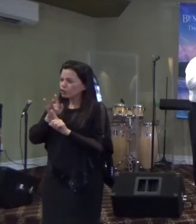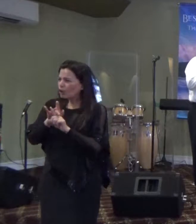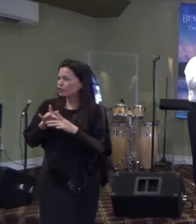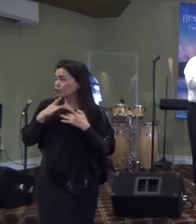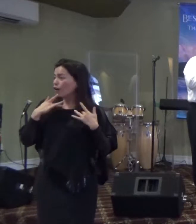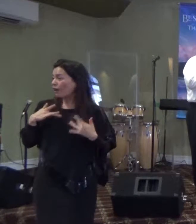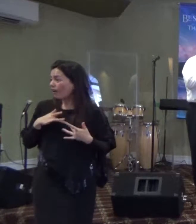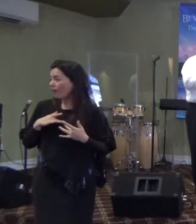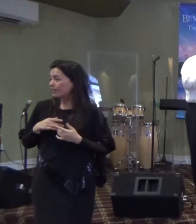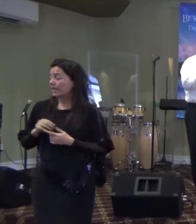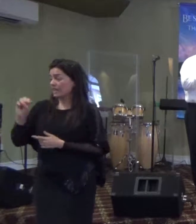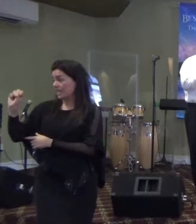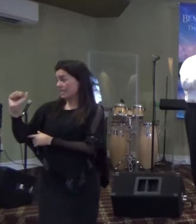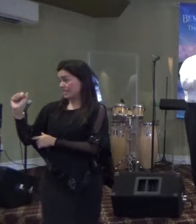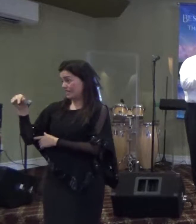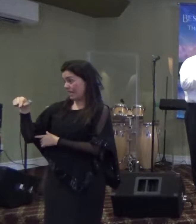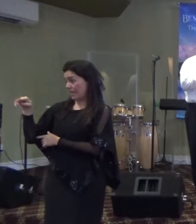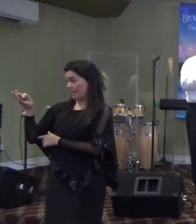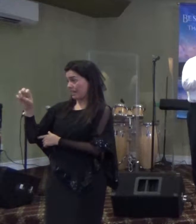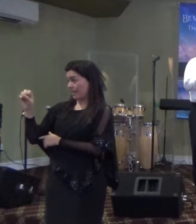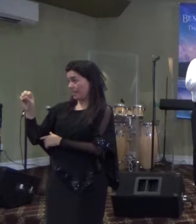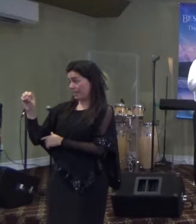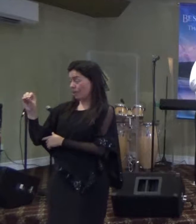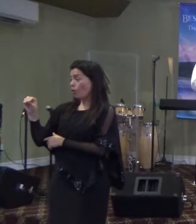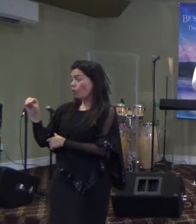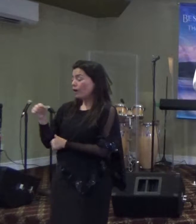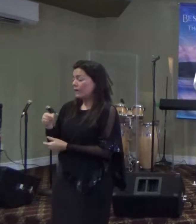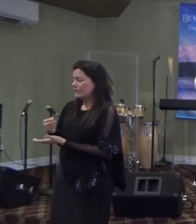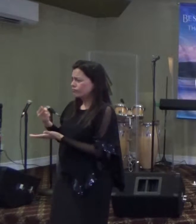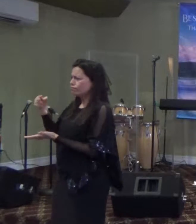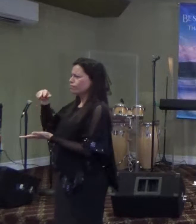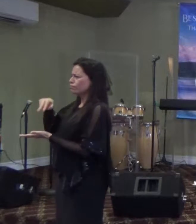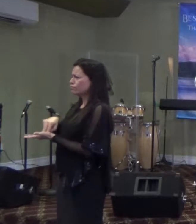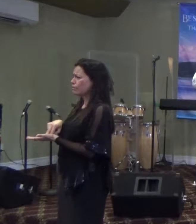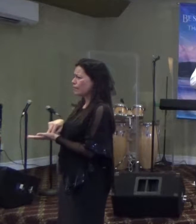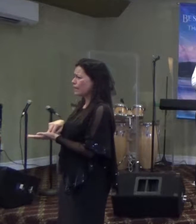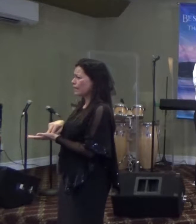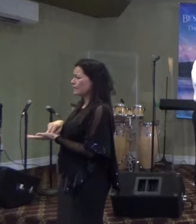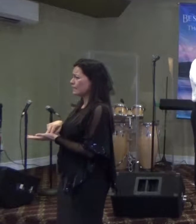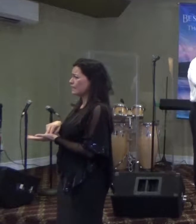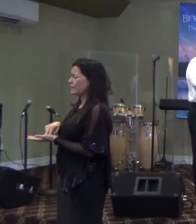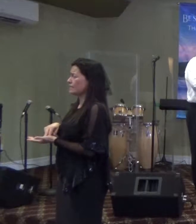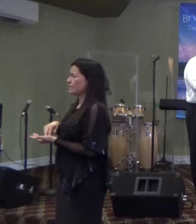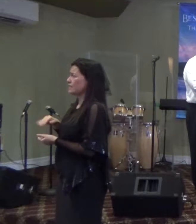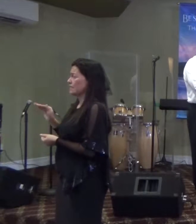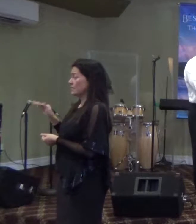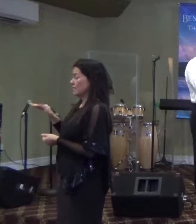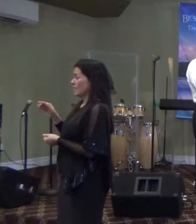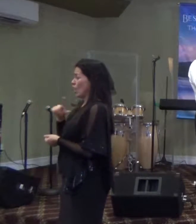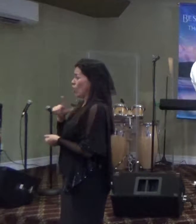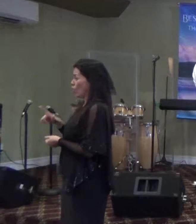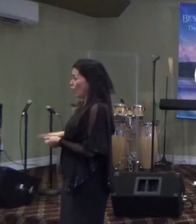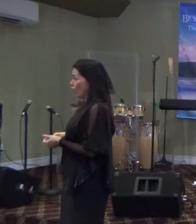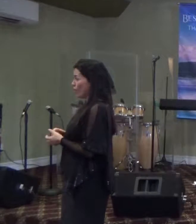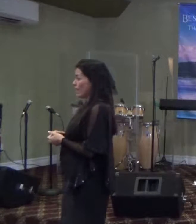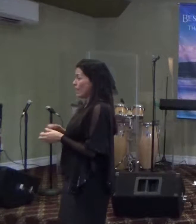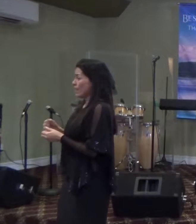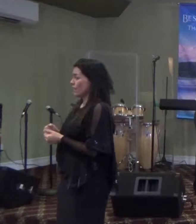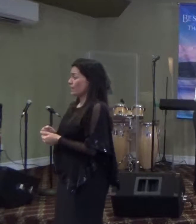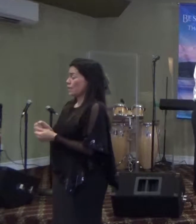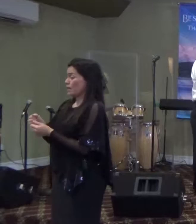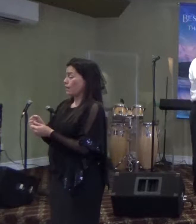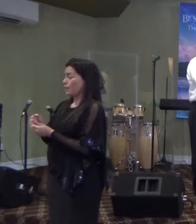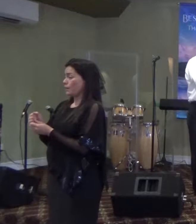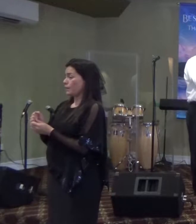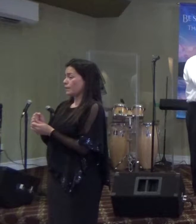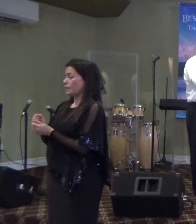stood up y dijo, and he said, Señor, Lord, he aquí la mitad de mis bienes Here- doy a los pobres. here